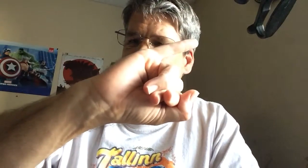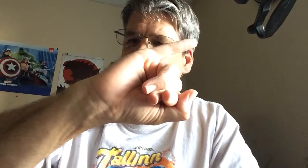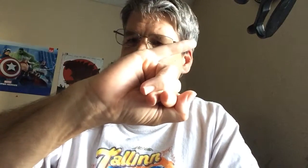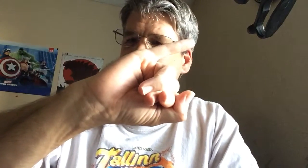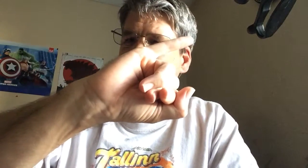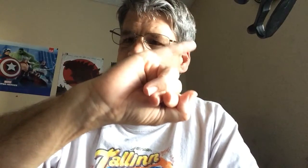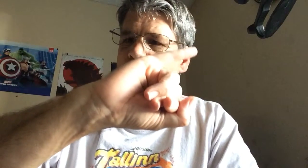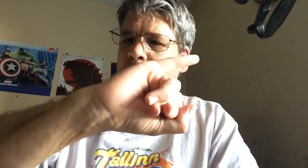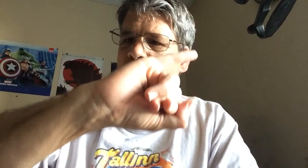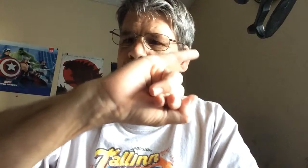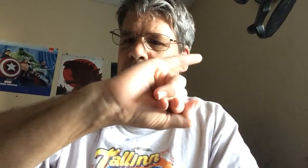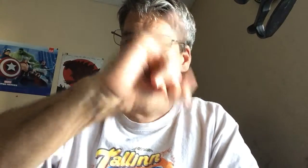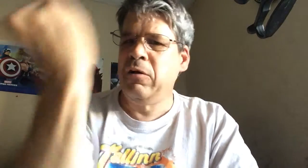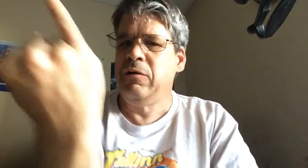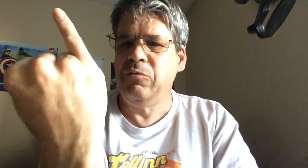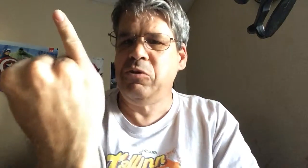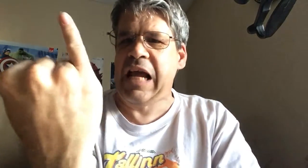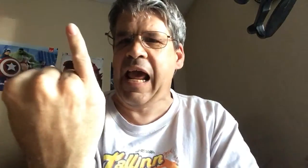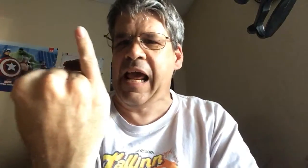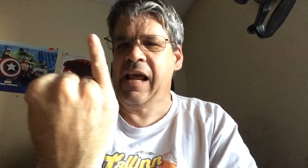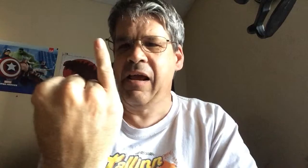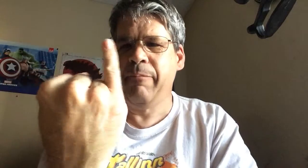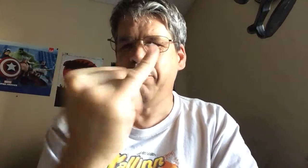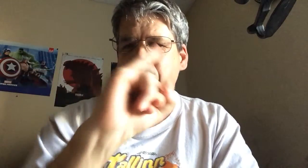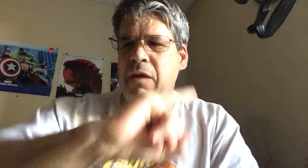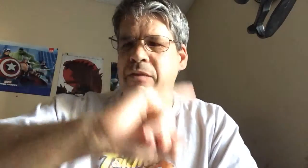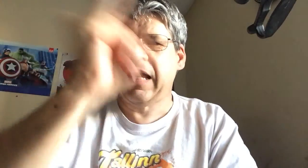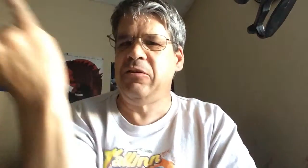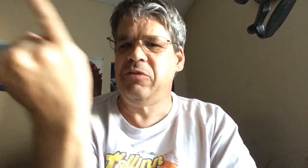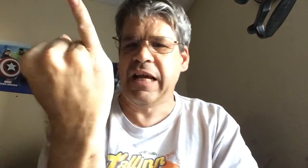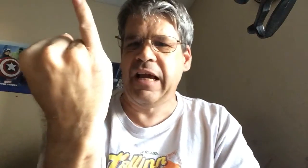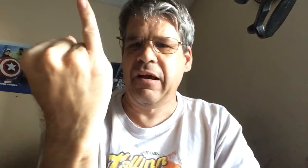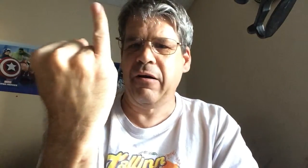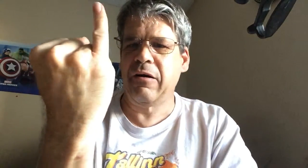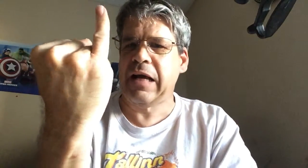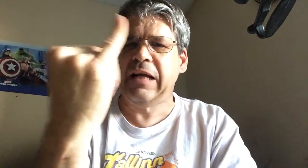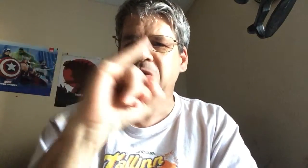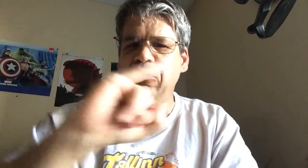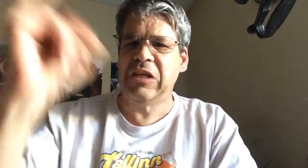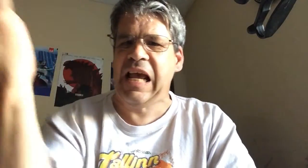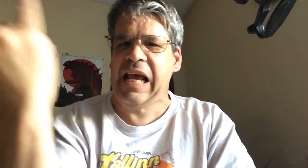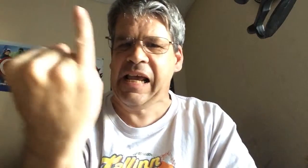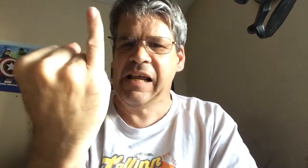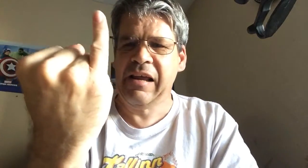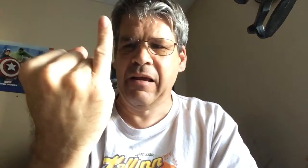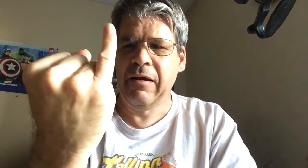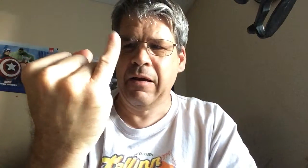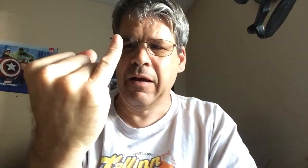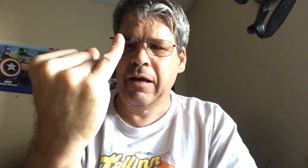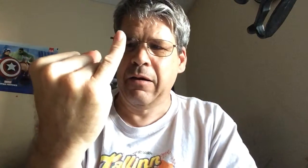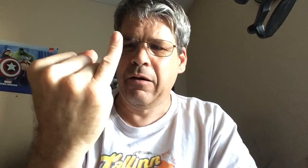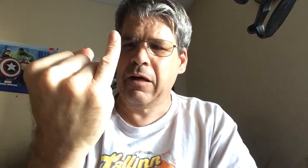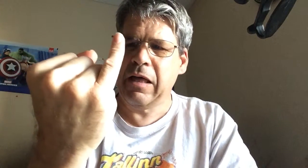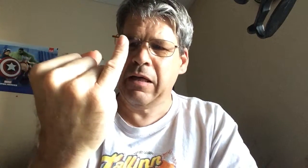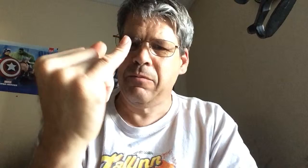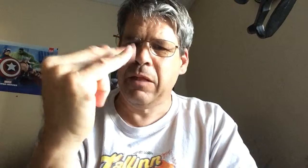flip your arm around. J. That's J. Okay? J. Okay?